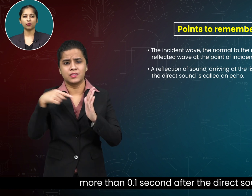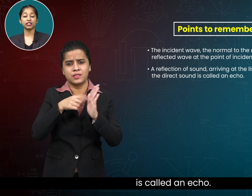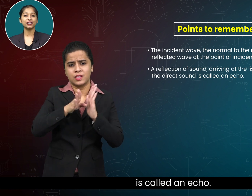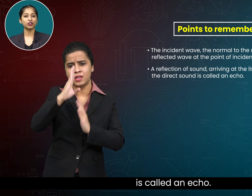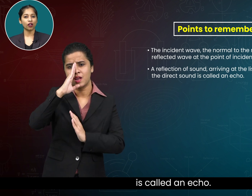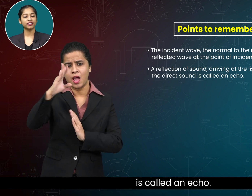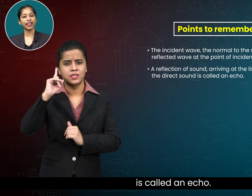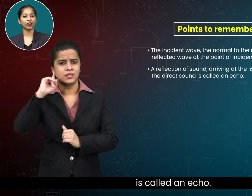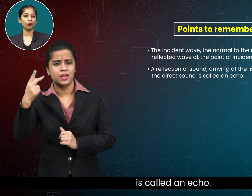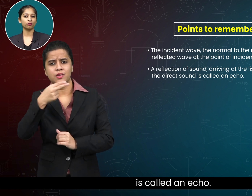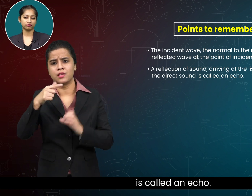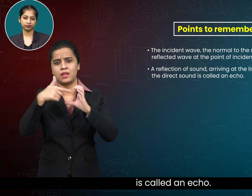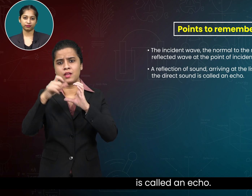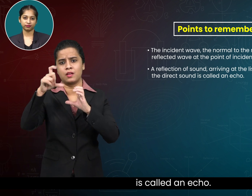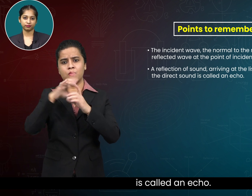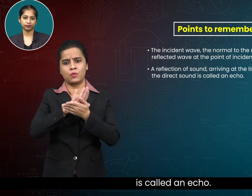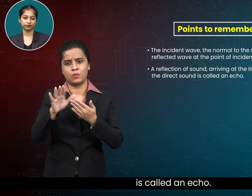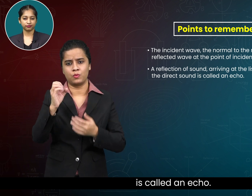direct sound is called an echo.